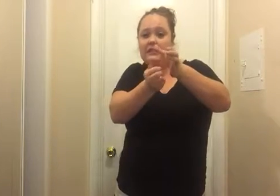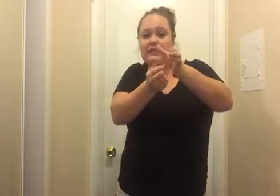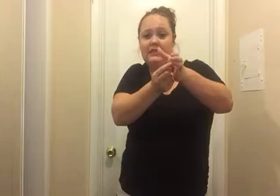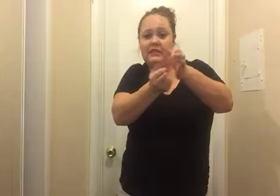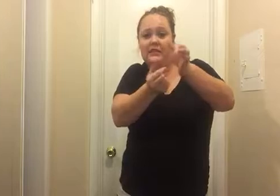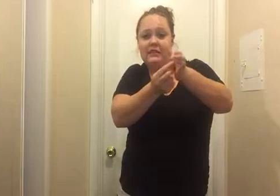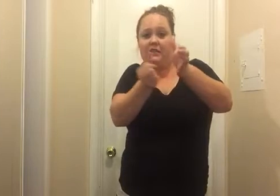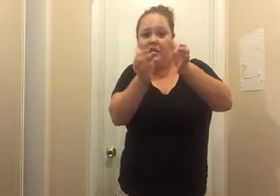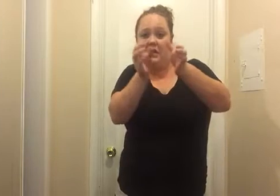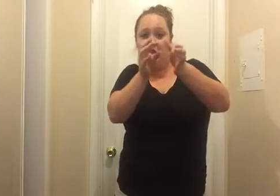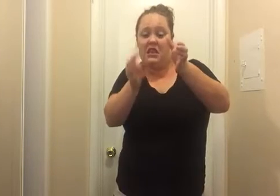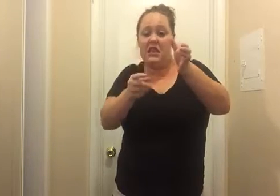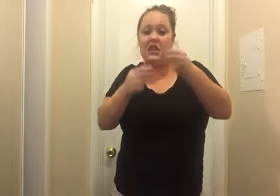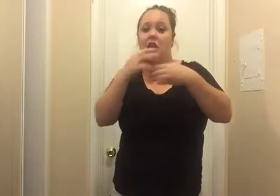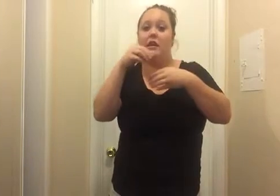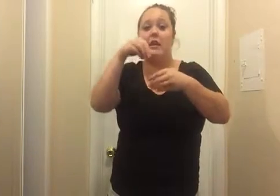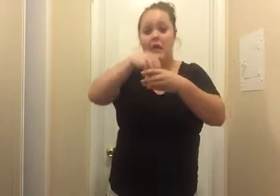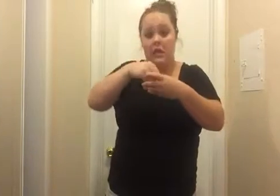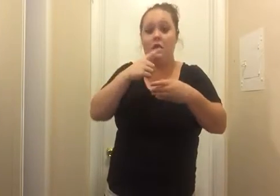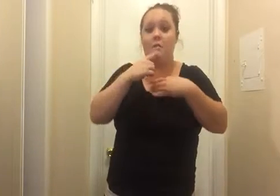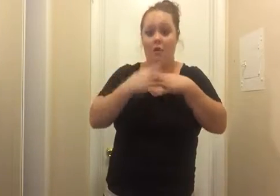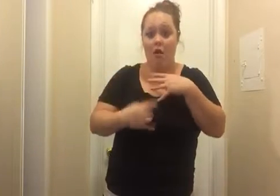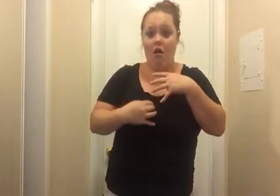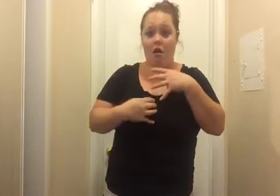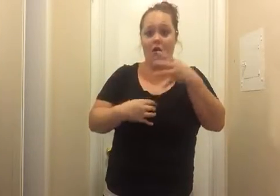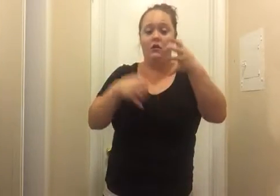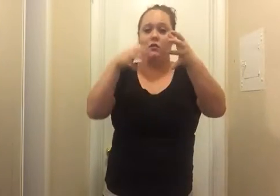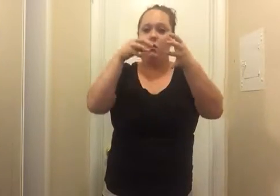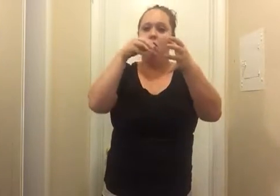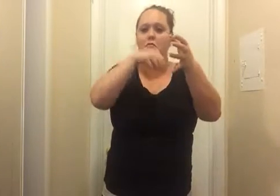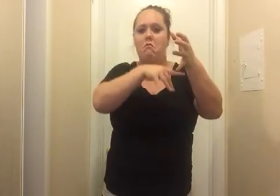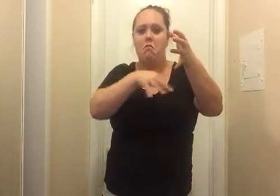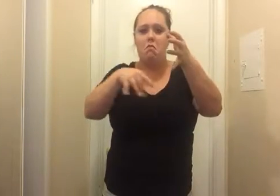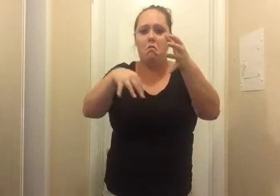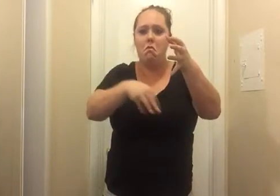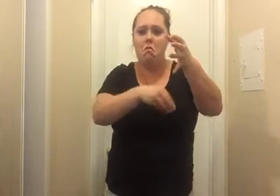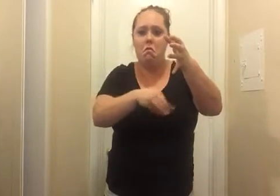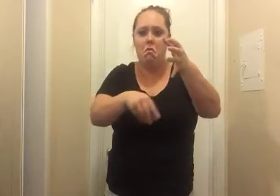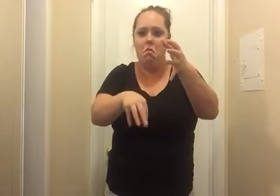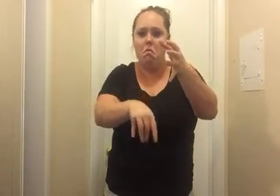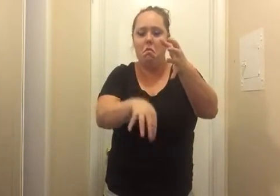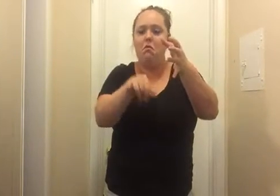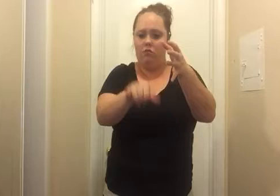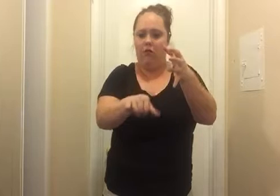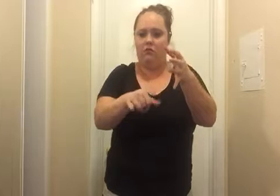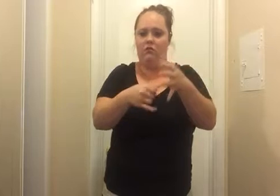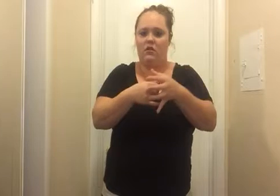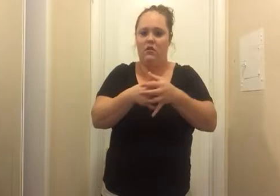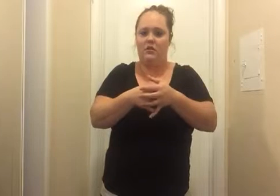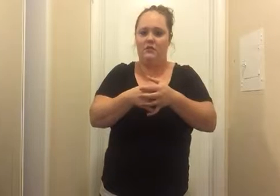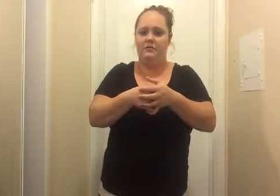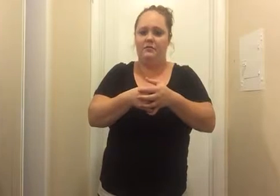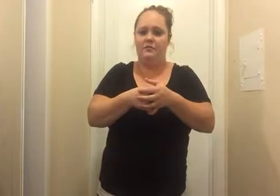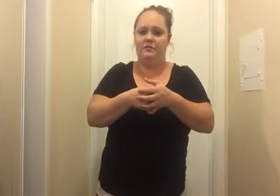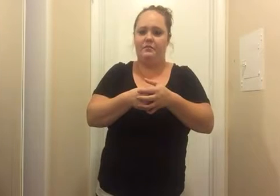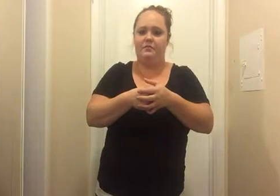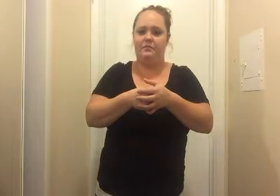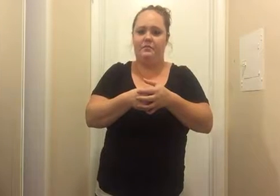So here the blood is clotting around all of these materials. So you had a plaque, now it was unstable, and so at some point it